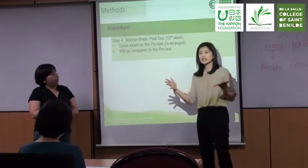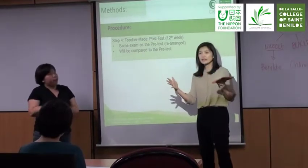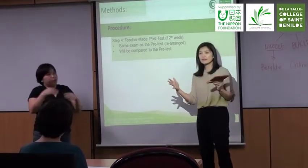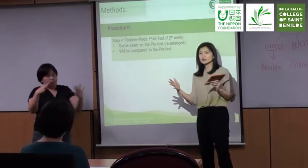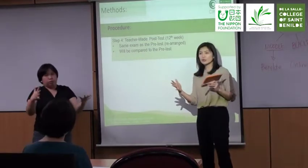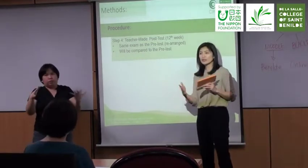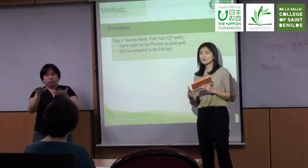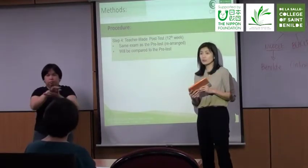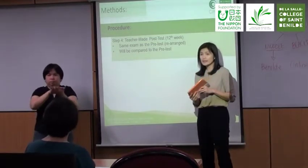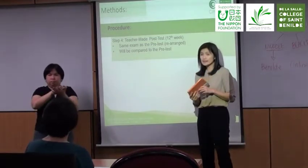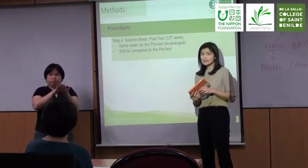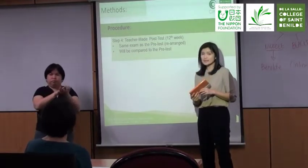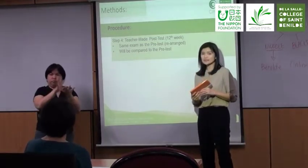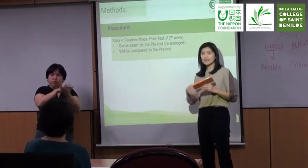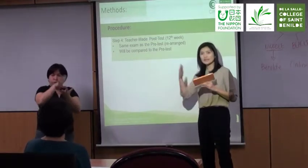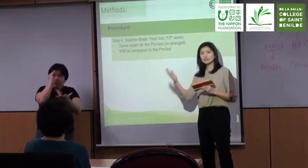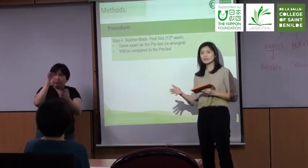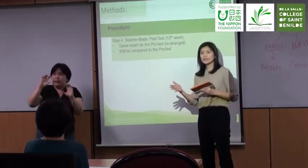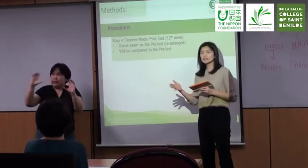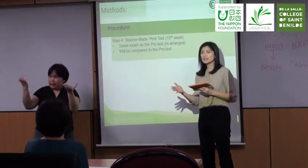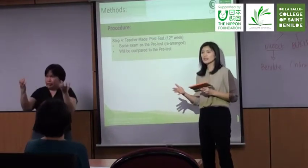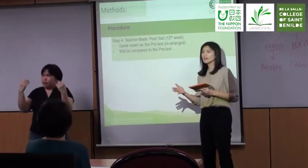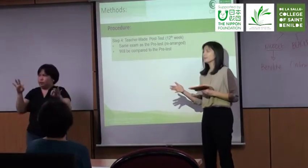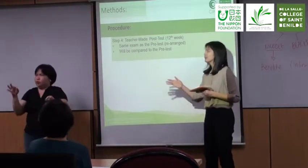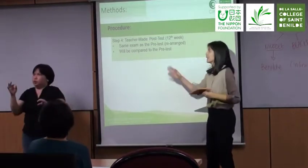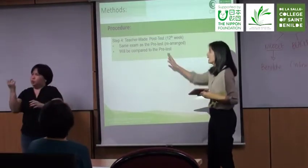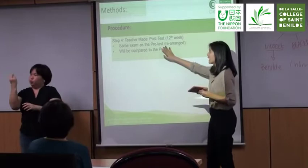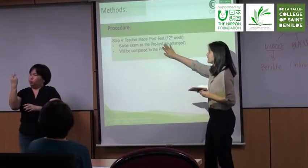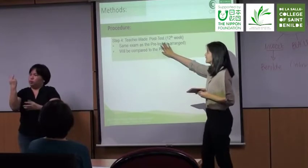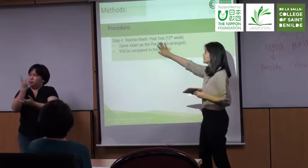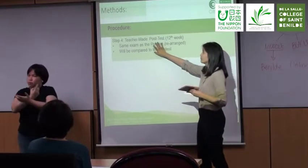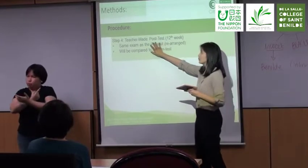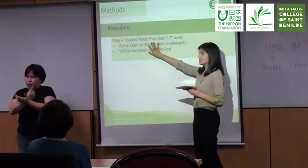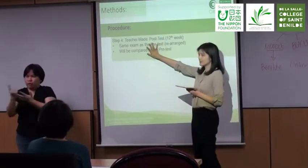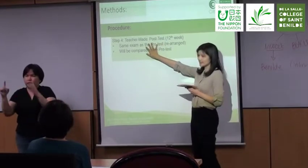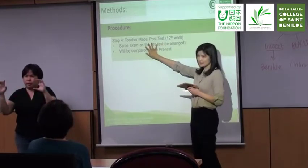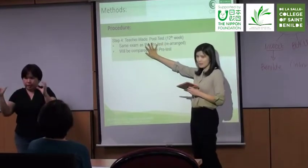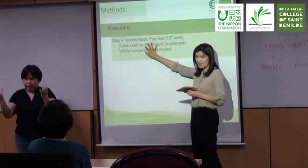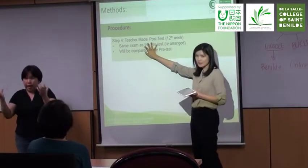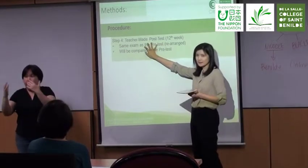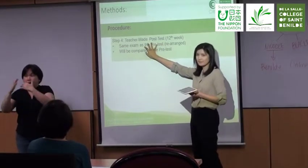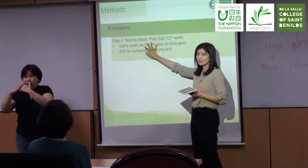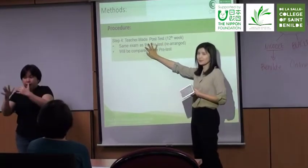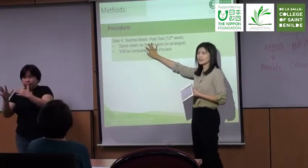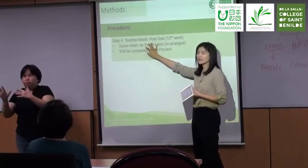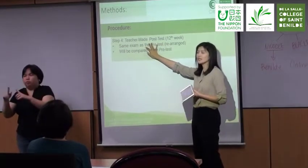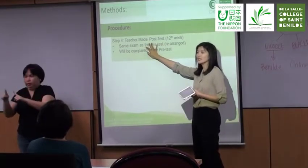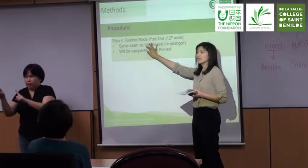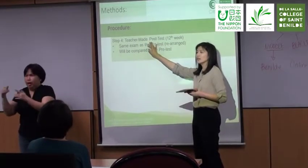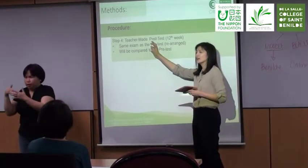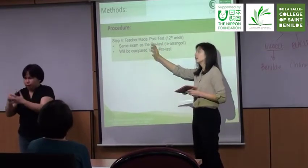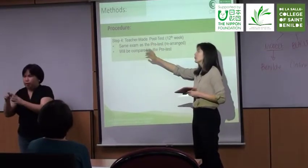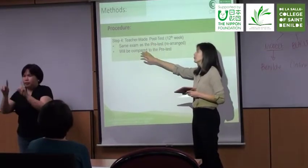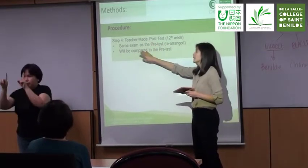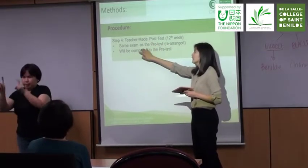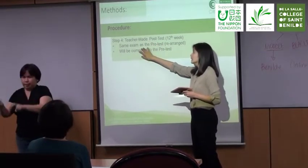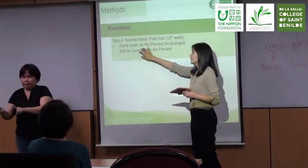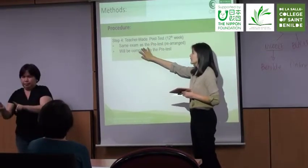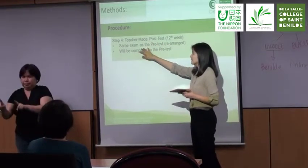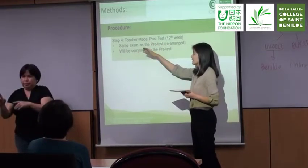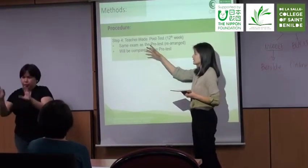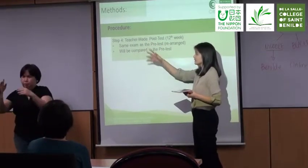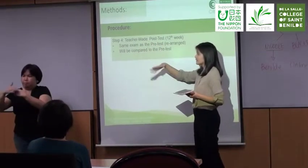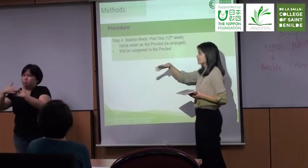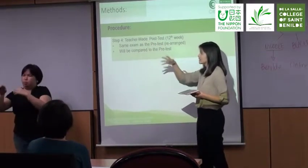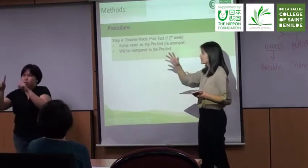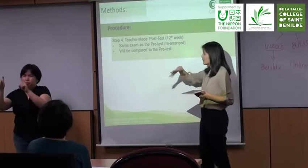blended learning for 12 weeks, at the end of it, I did the post-test naman. Okay?